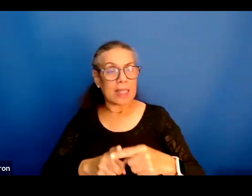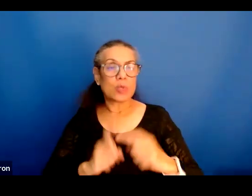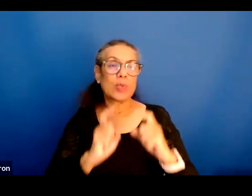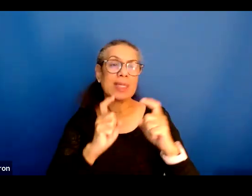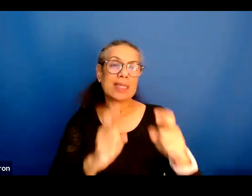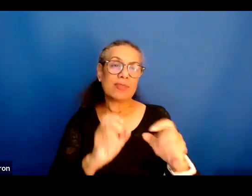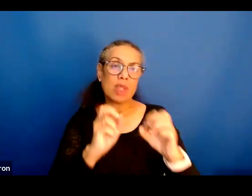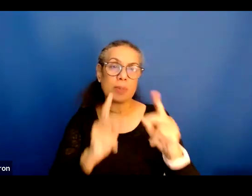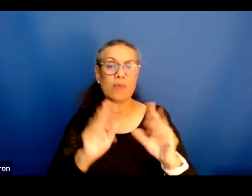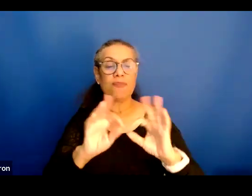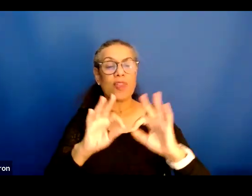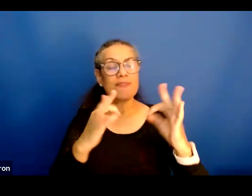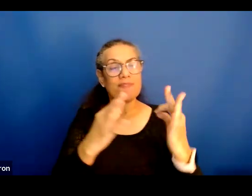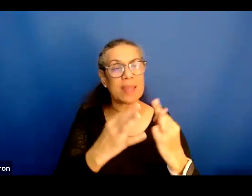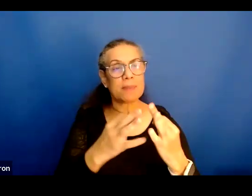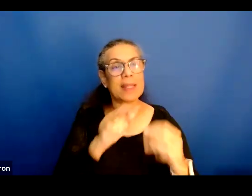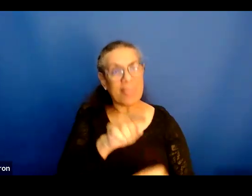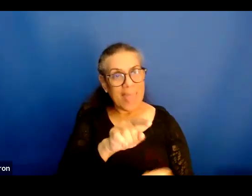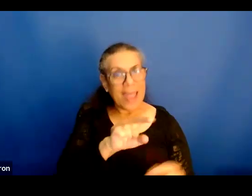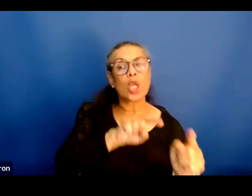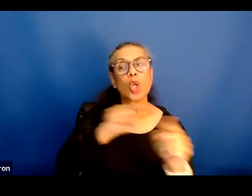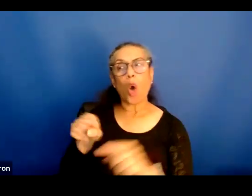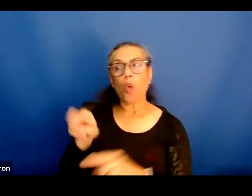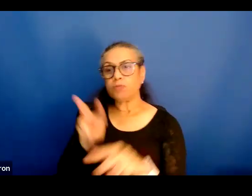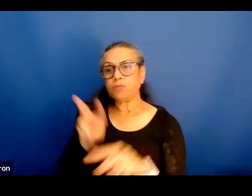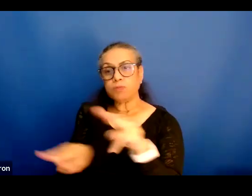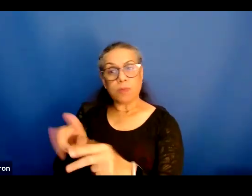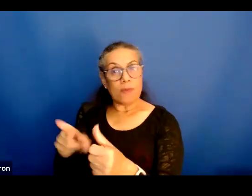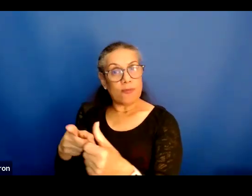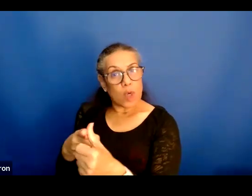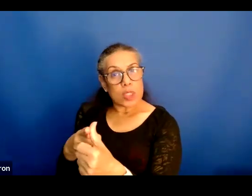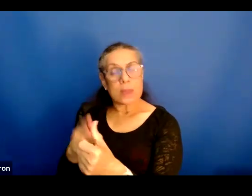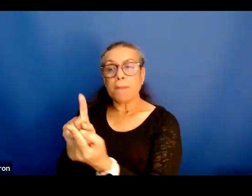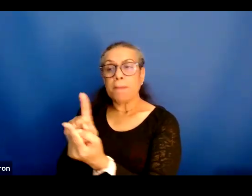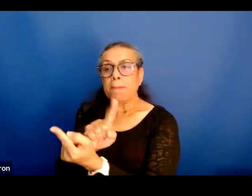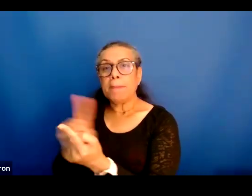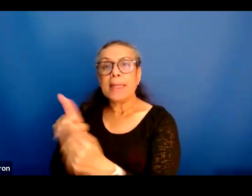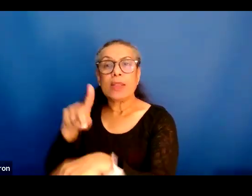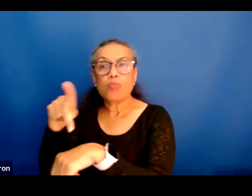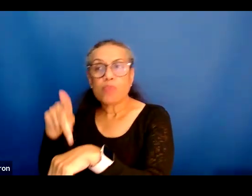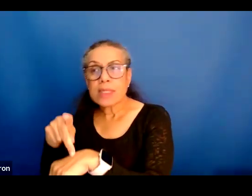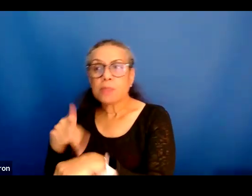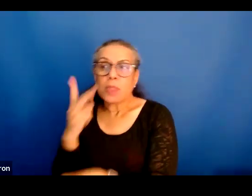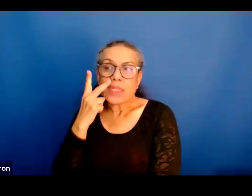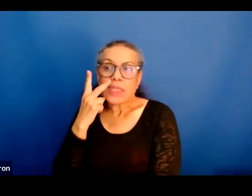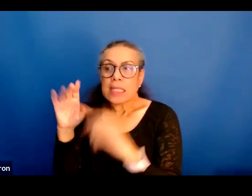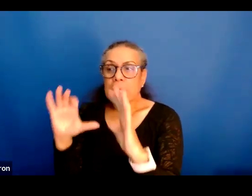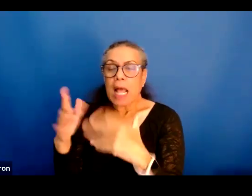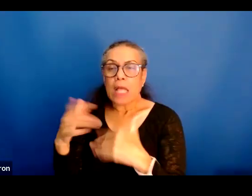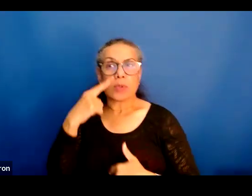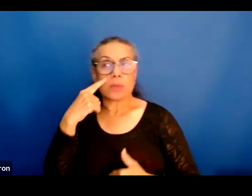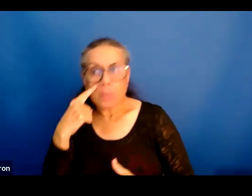family or the caretaker to go and visit first and meet with the school leader to talk about the program, to see the classroom so that they have